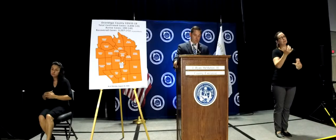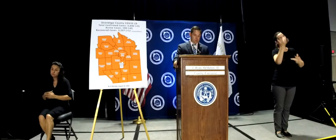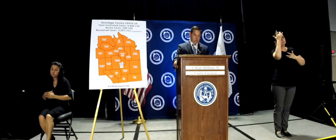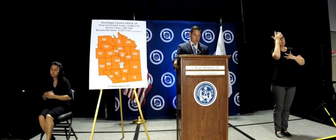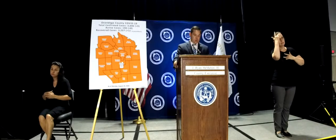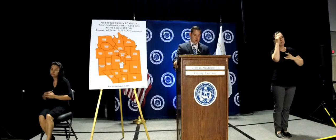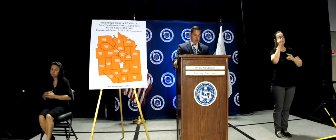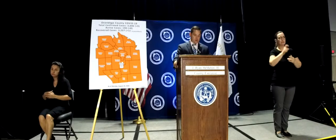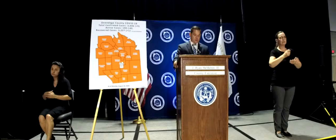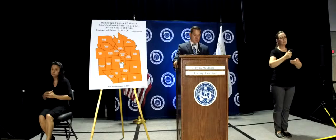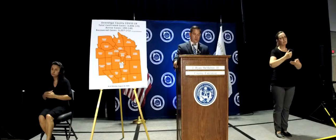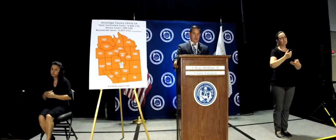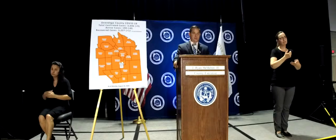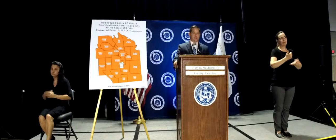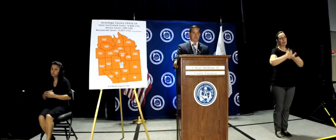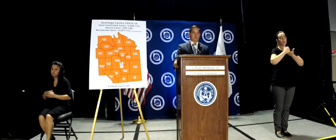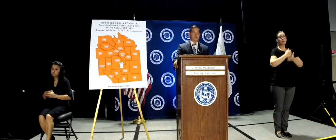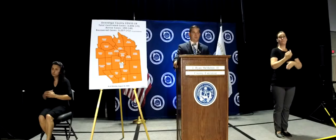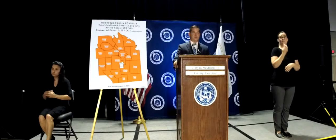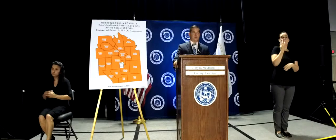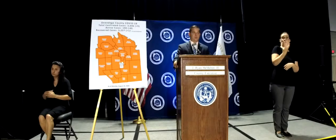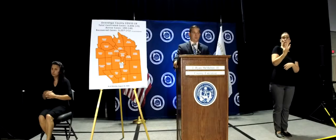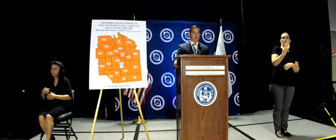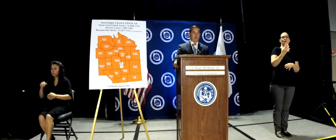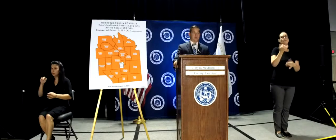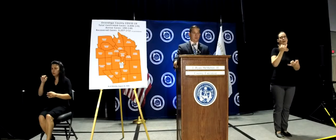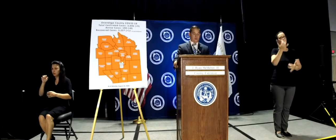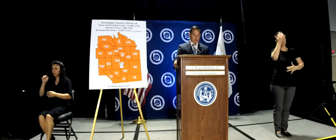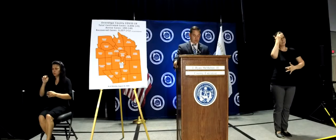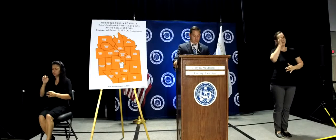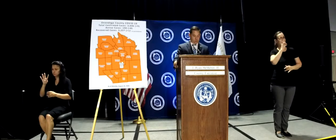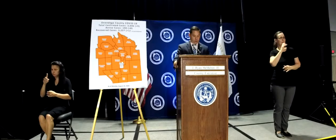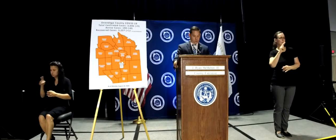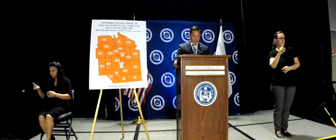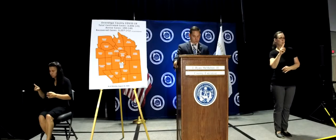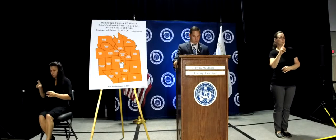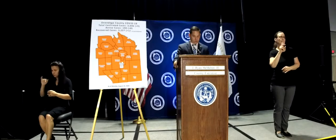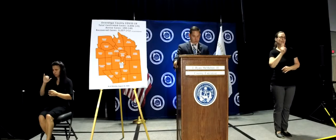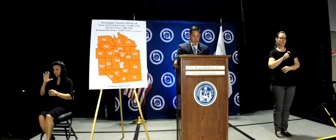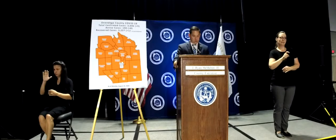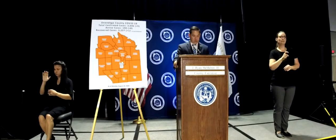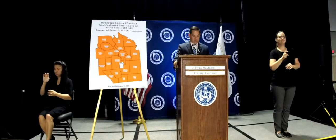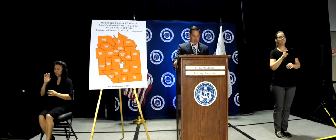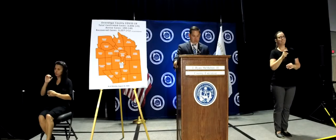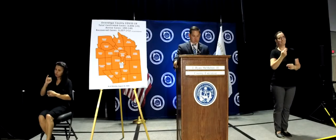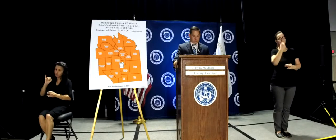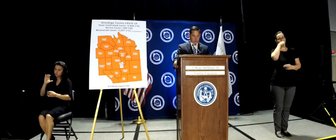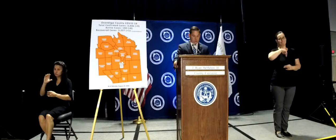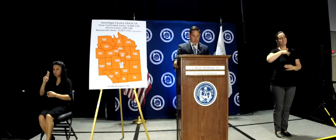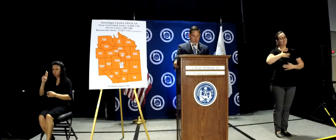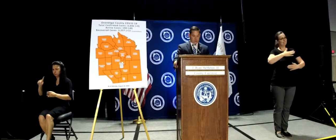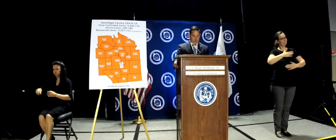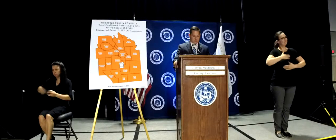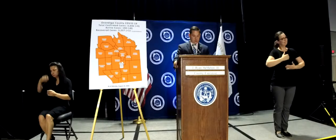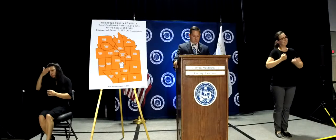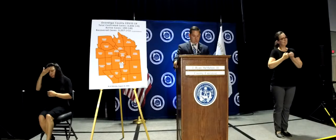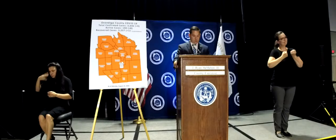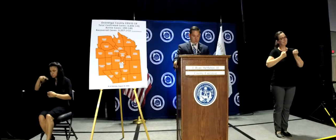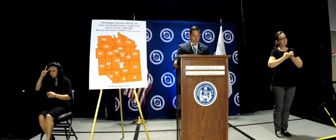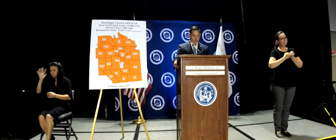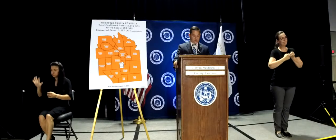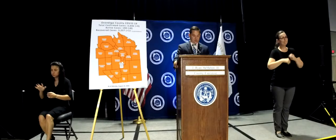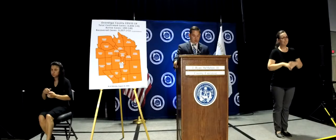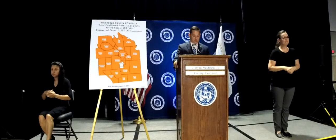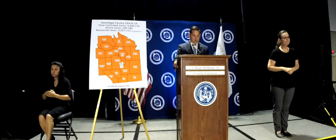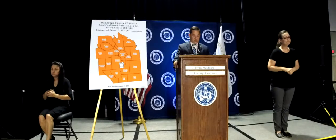ICU. Certainly, let's keep these people in our thoughts and in our prayers. Out of the hospital